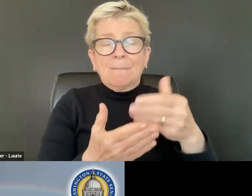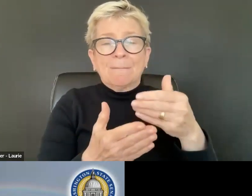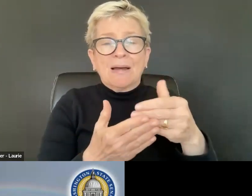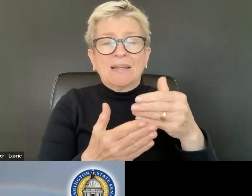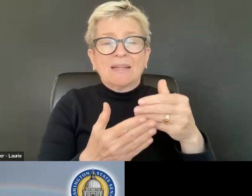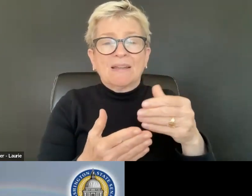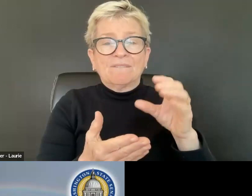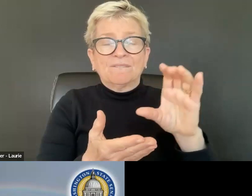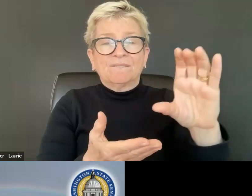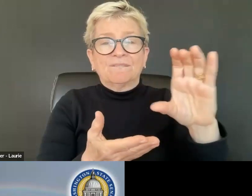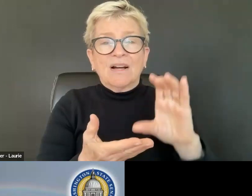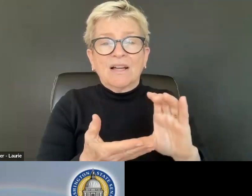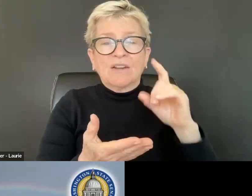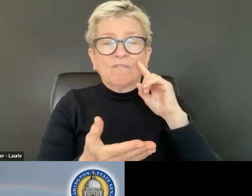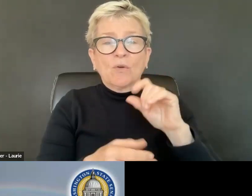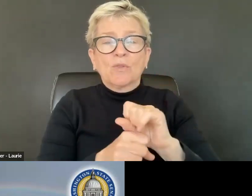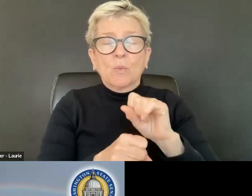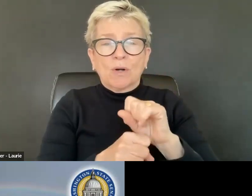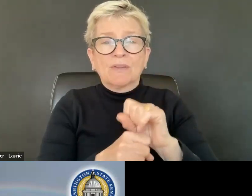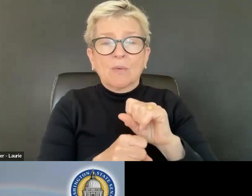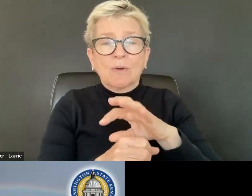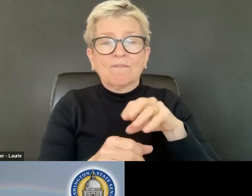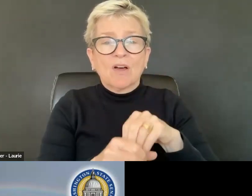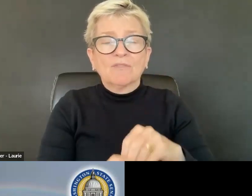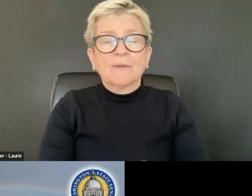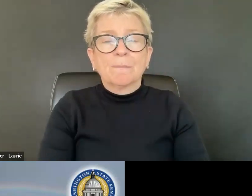in funding for the work that we're involved in.